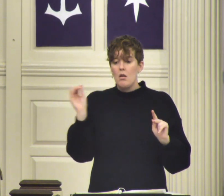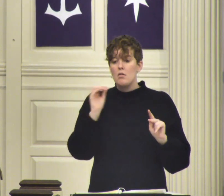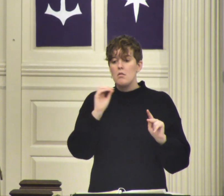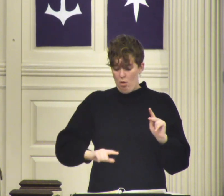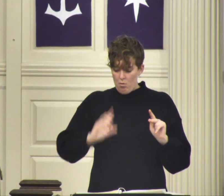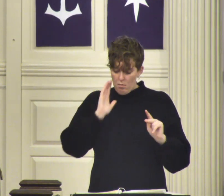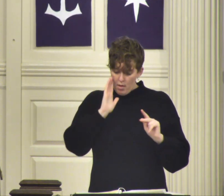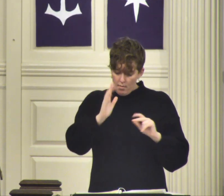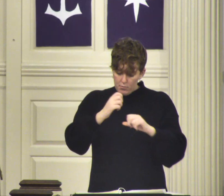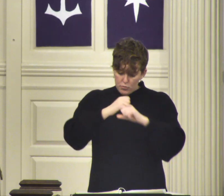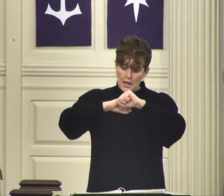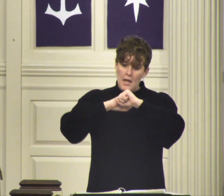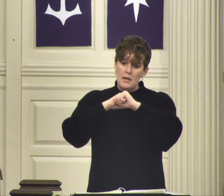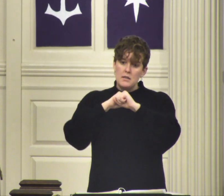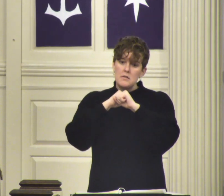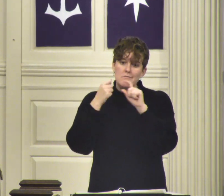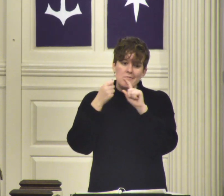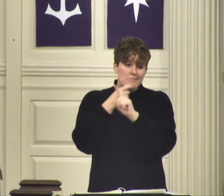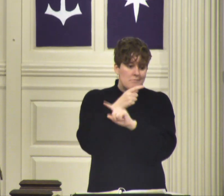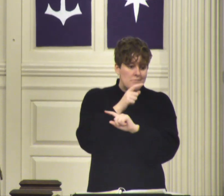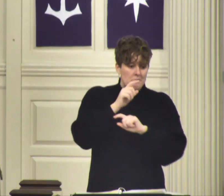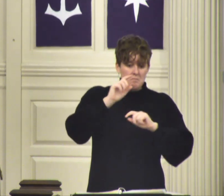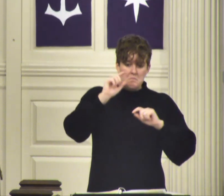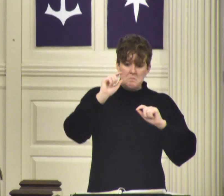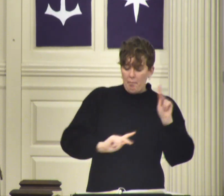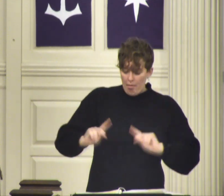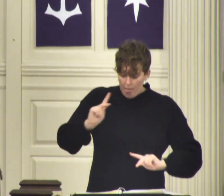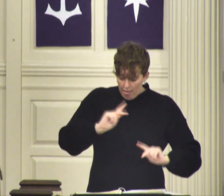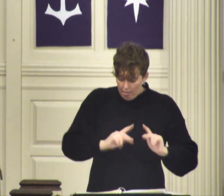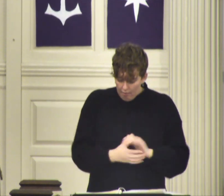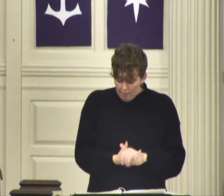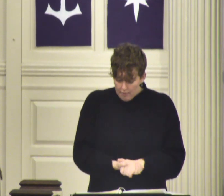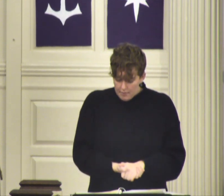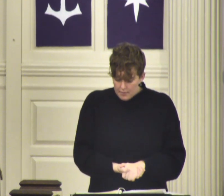Lord protects strangers.